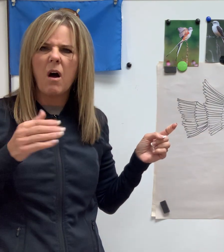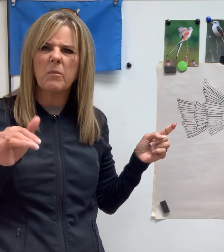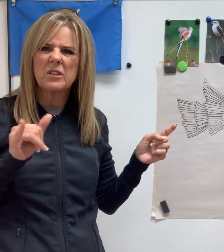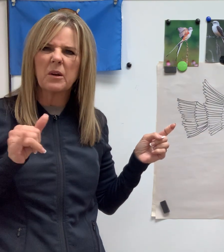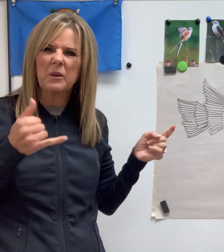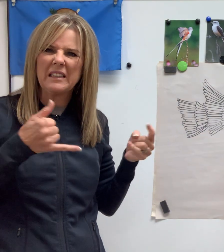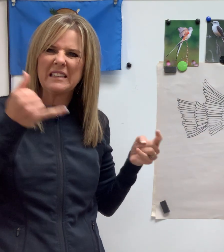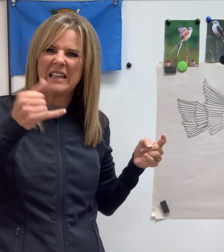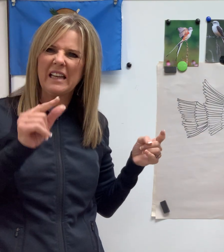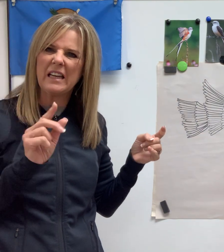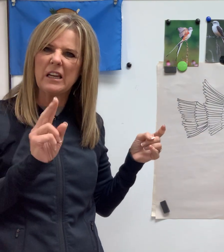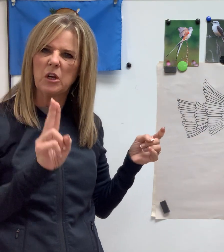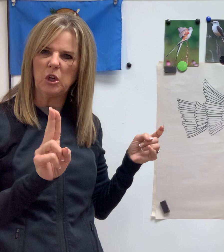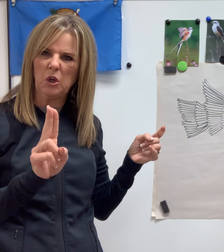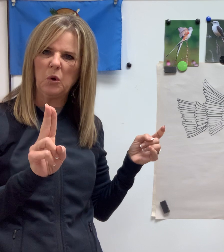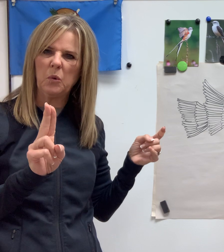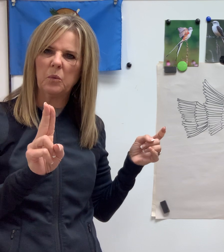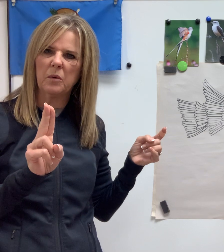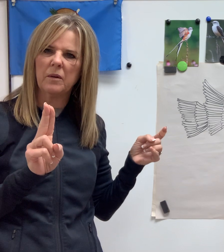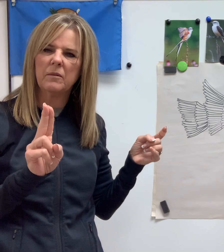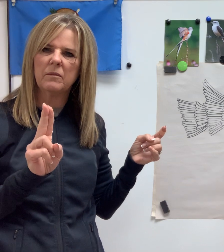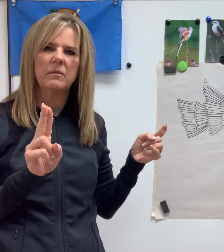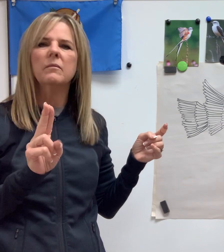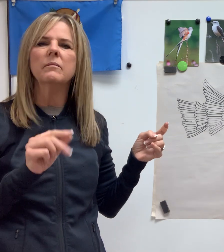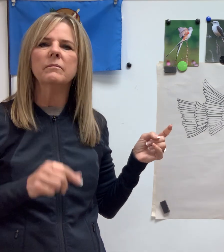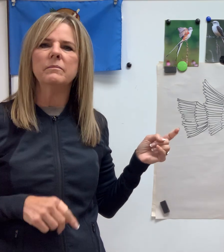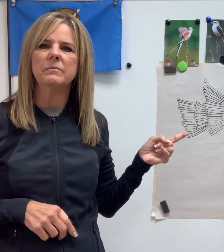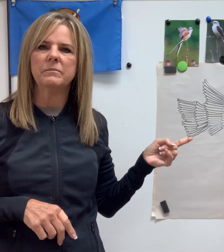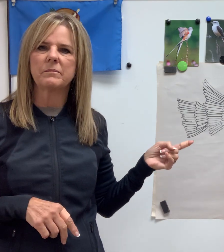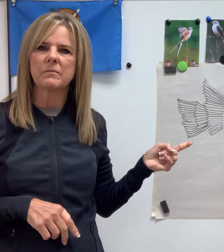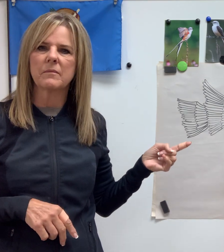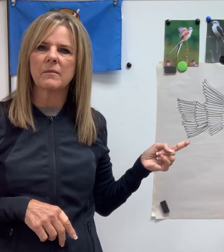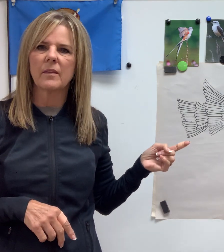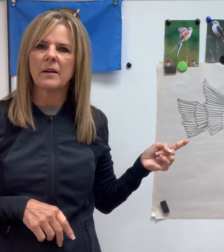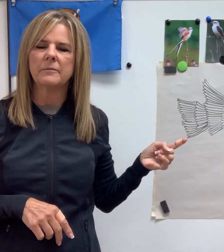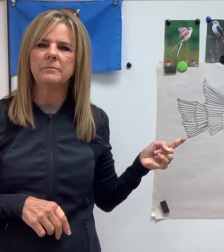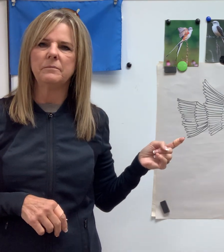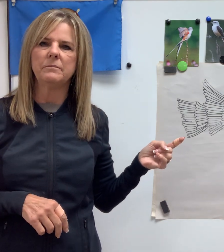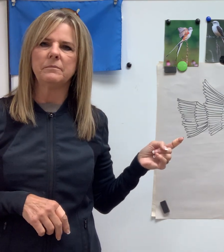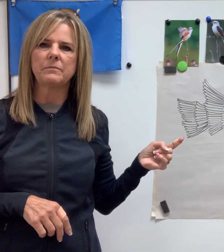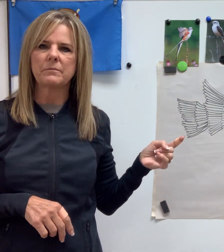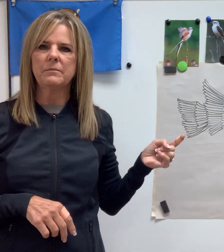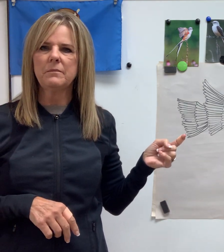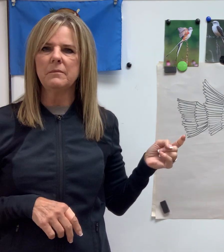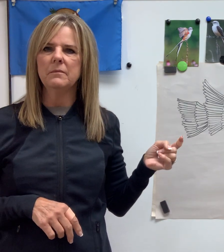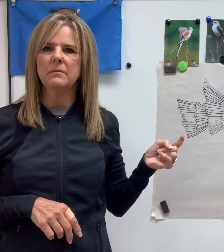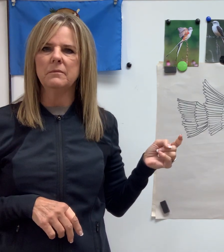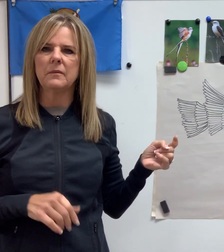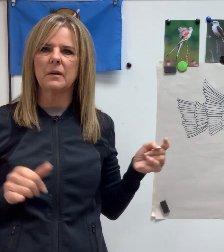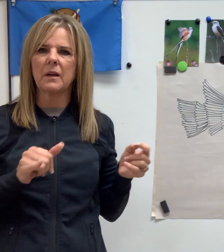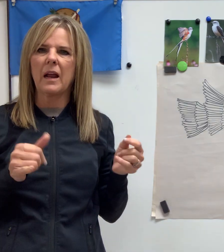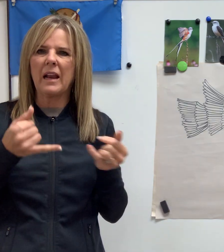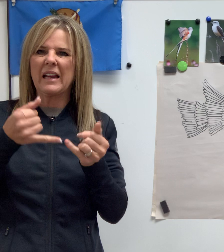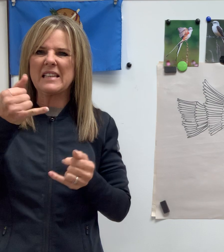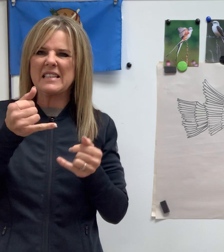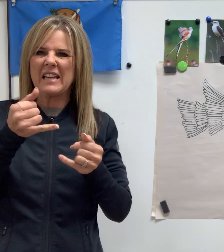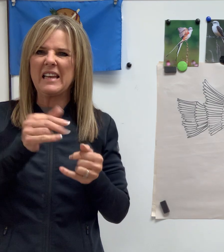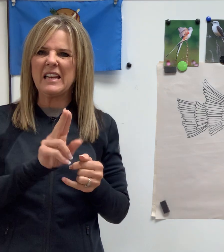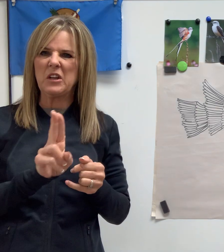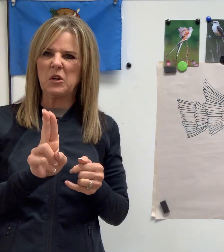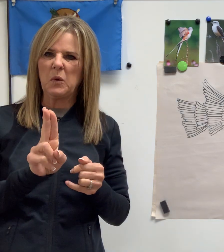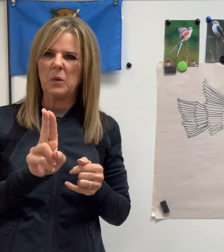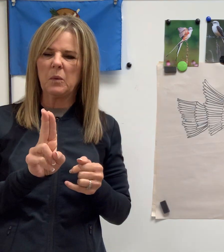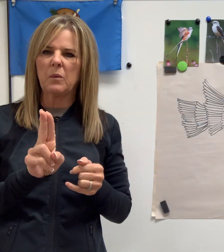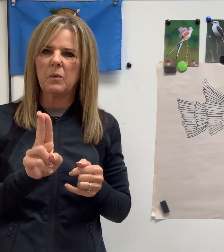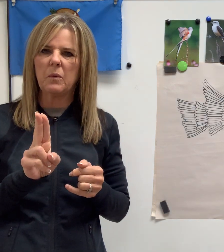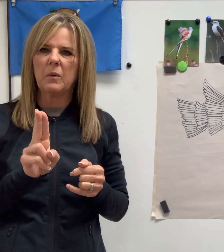really skinny U. I'm just gonna kind of make it curve down a little bit and back up, sort of like a skinny U. And then we're gonna